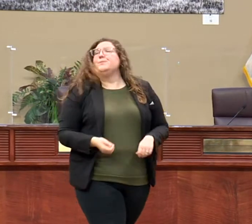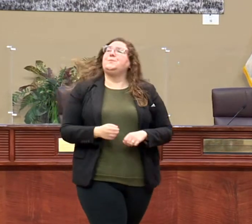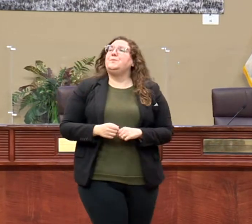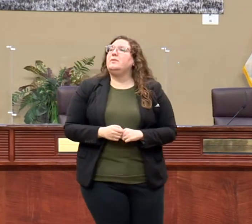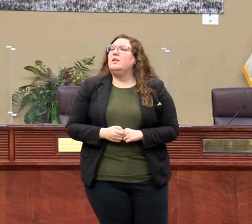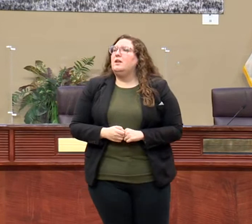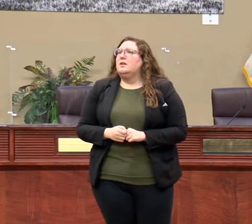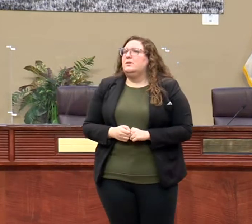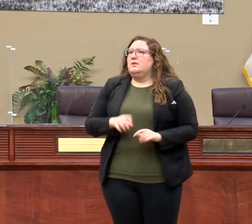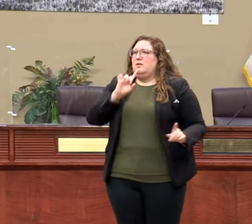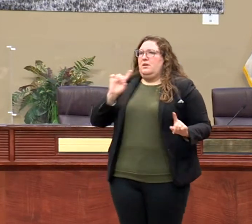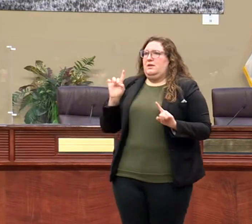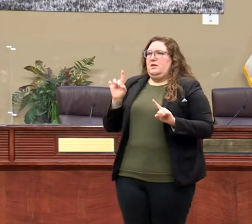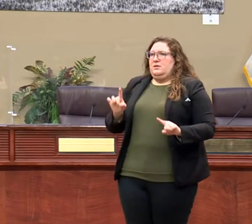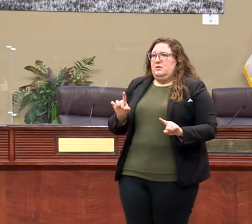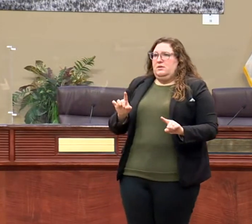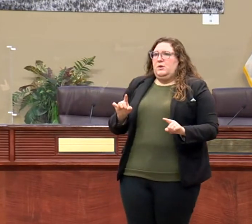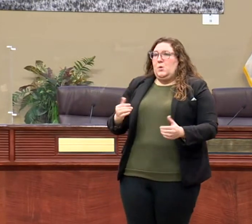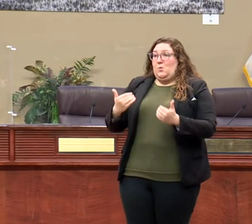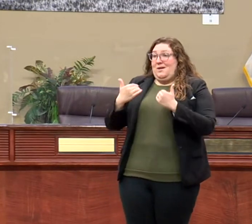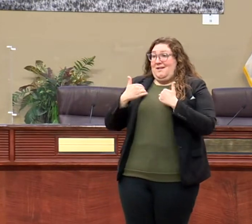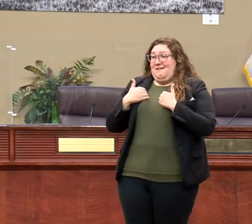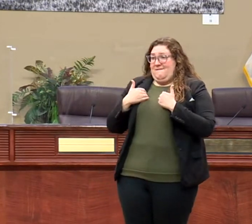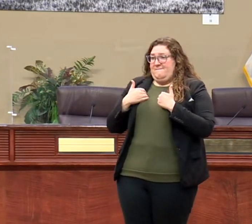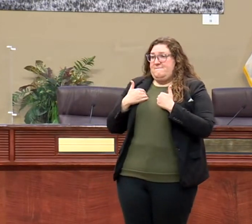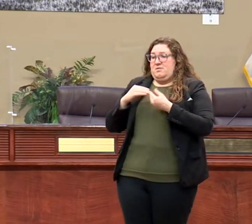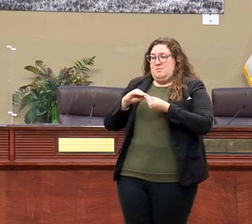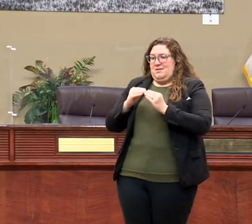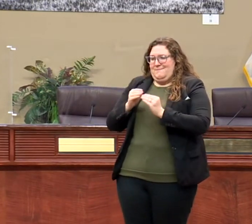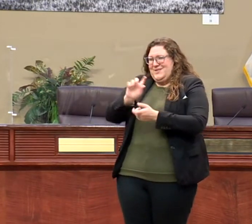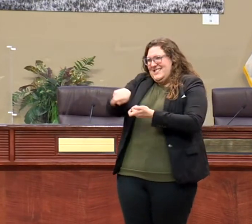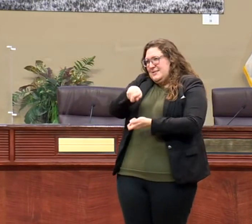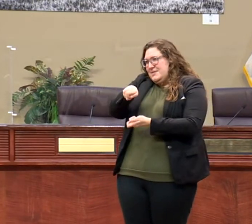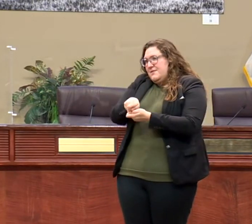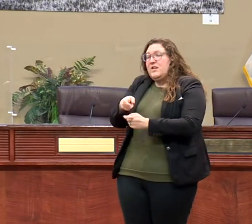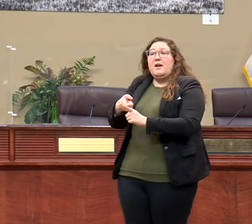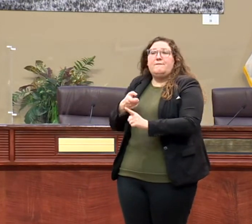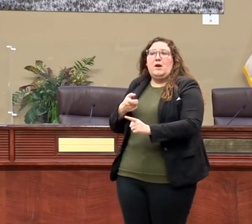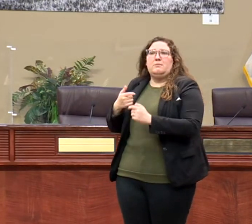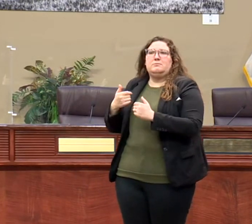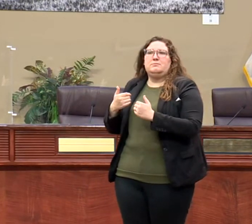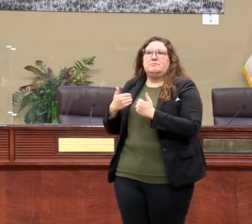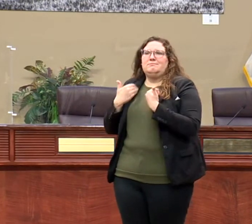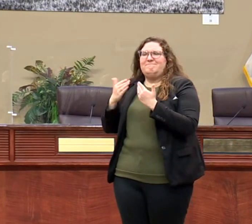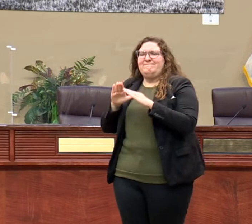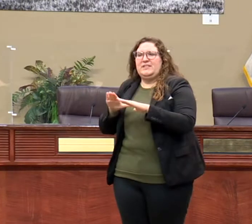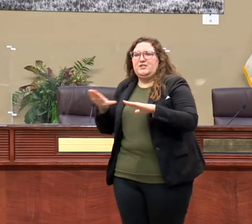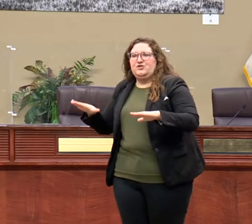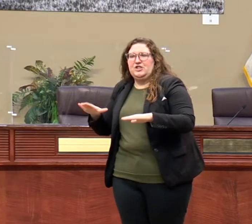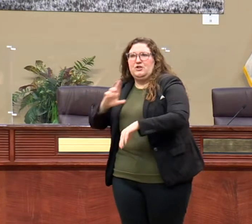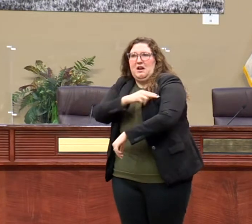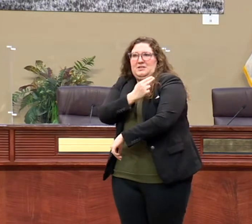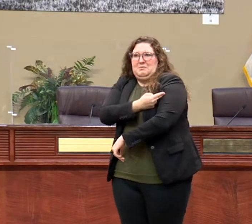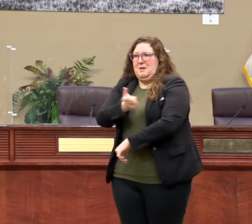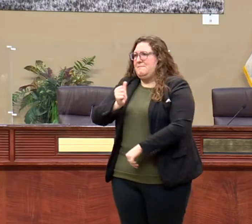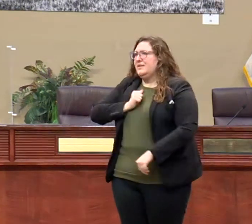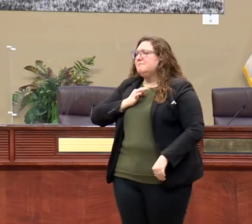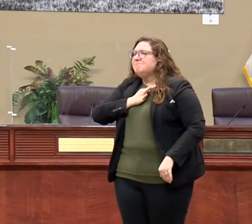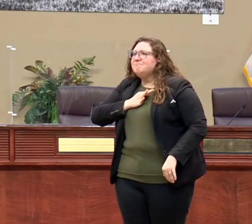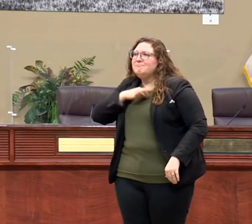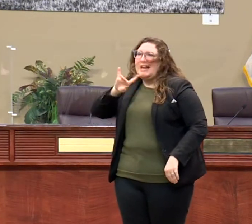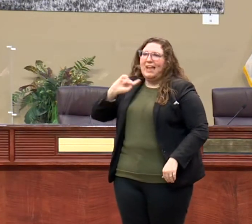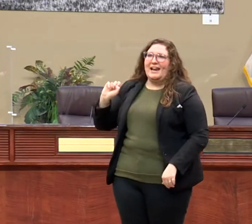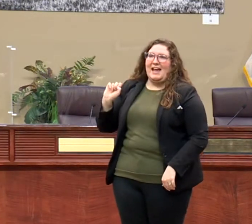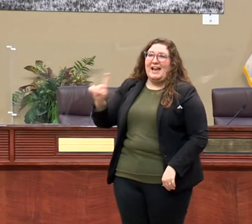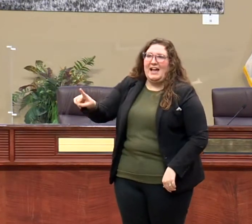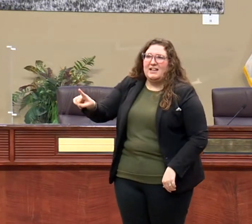the absolute number from the Morris Children's Hospital earlier today, I asked them that precise question, and at that time